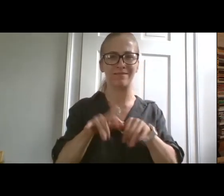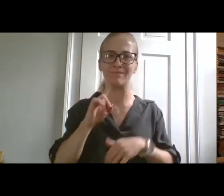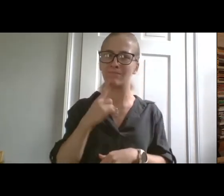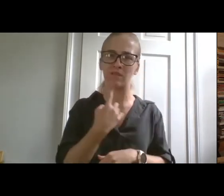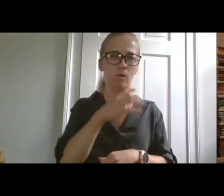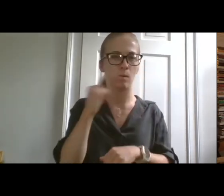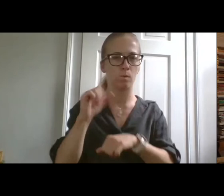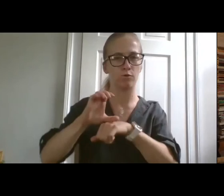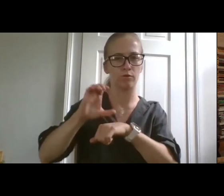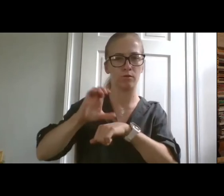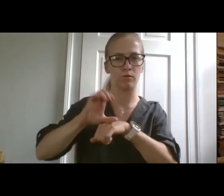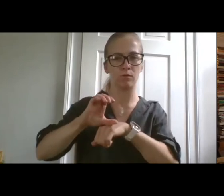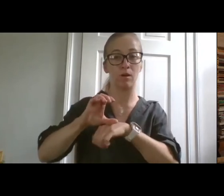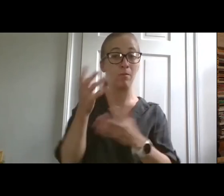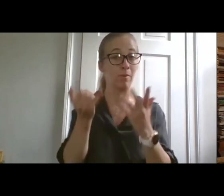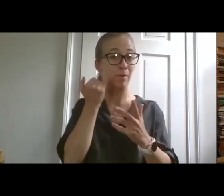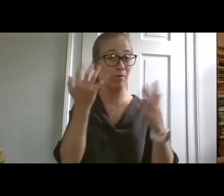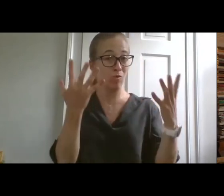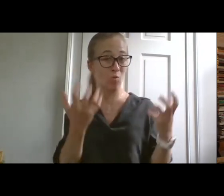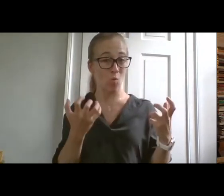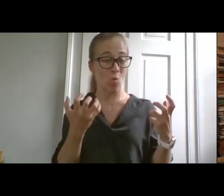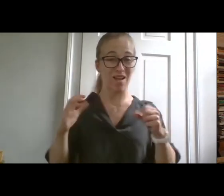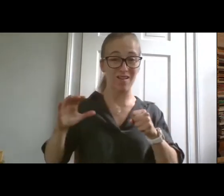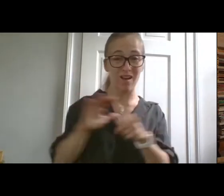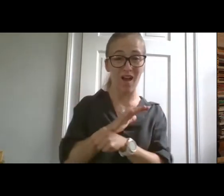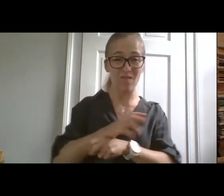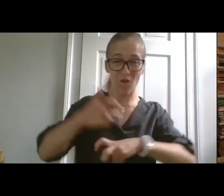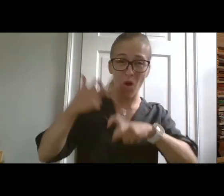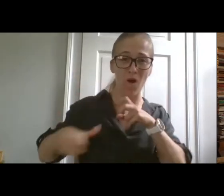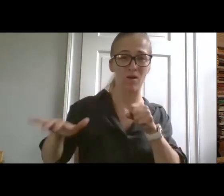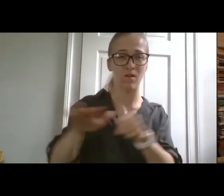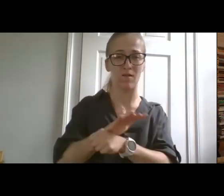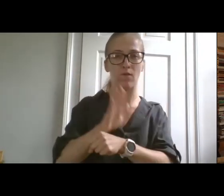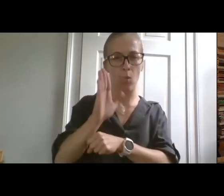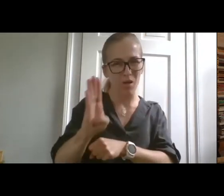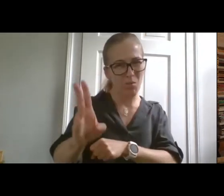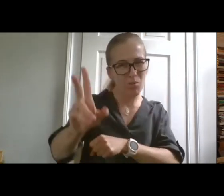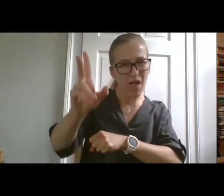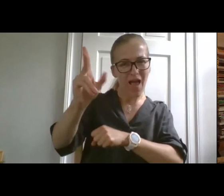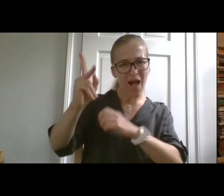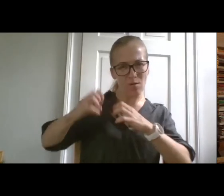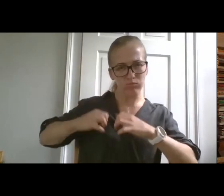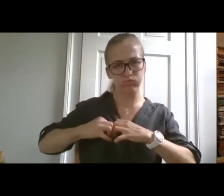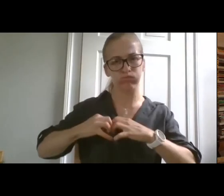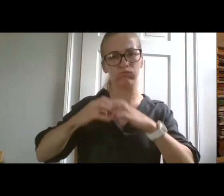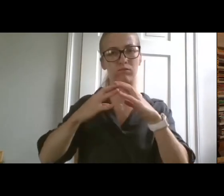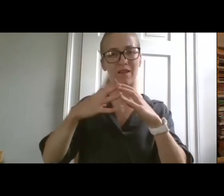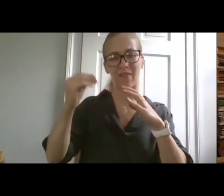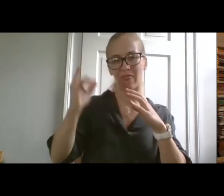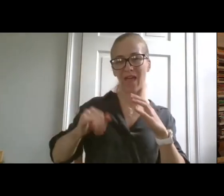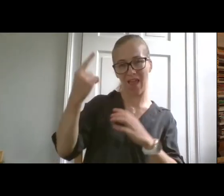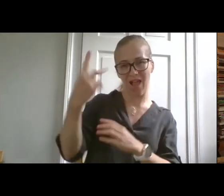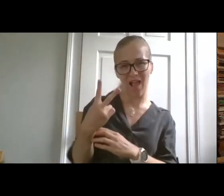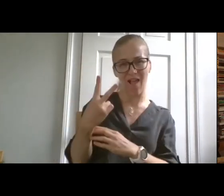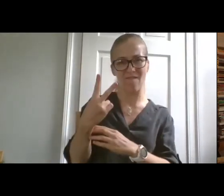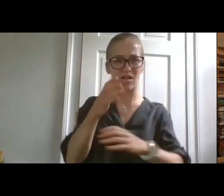church. Maybe if he wants it long enough, hard enough, it will come back, and this half-round